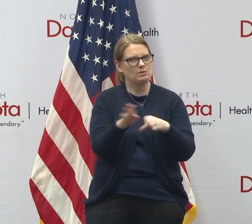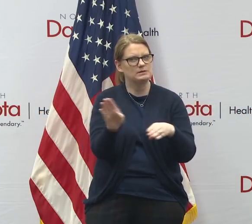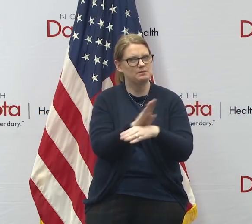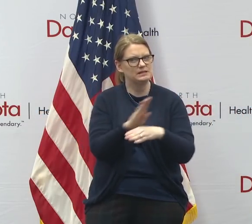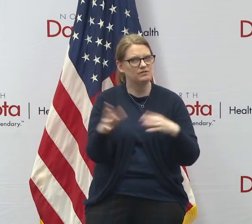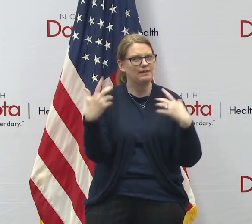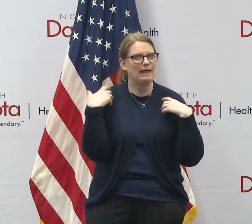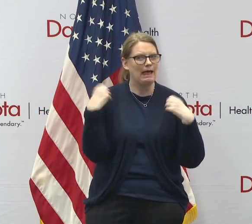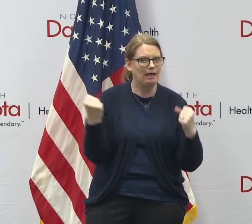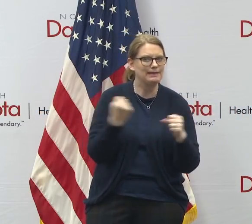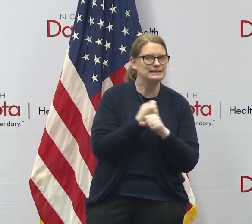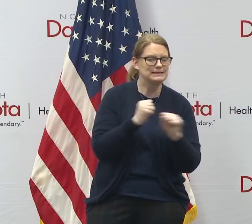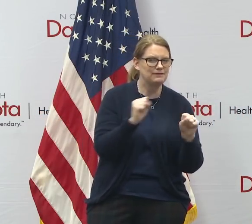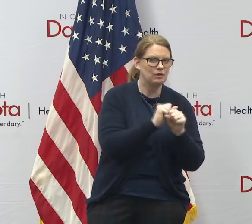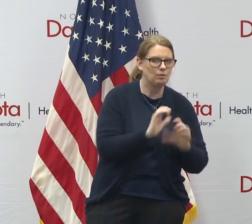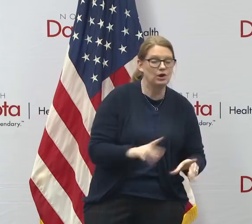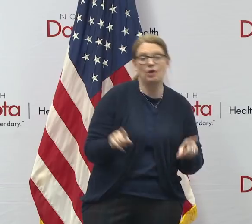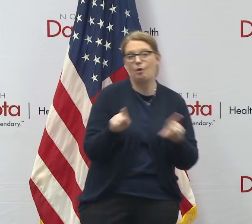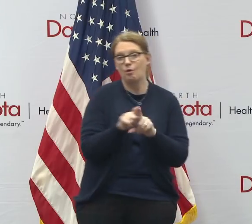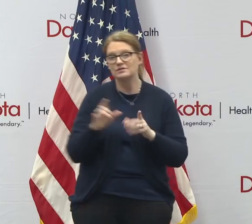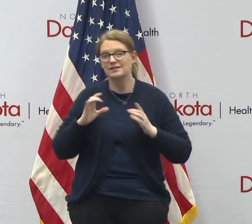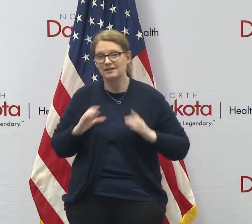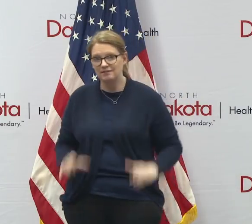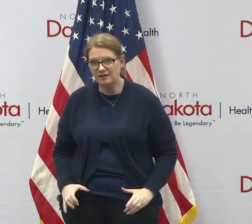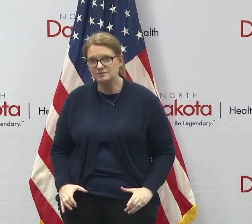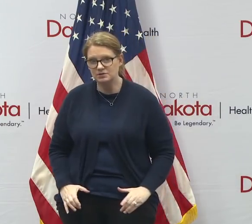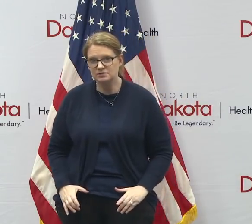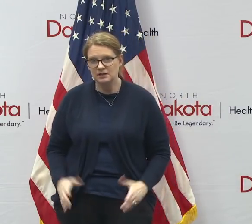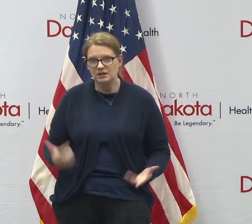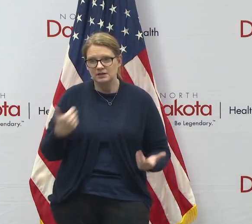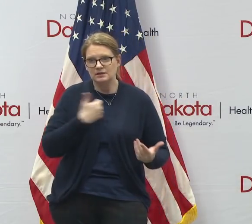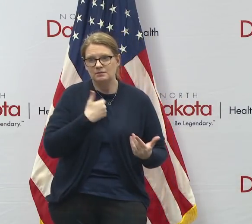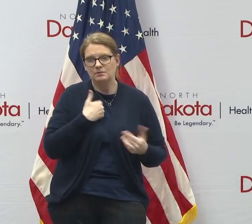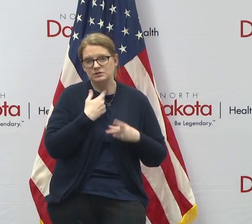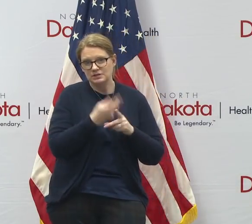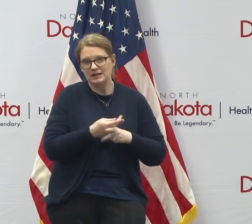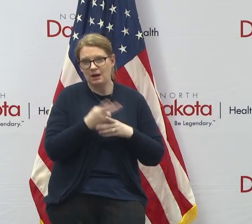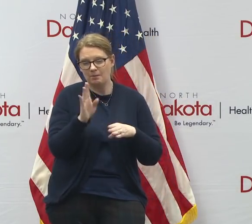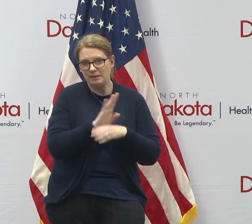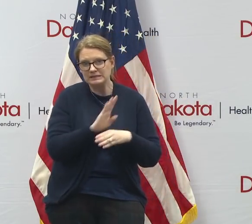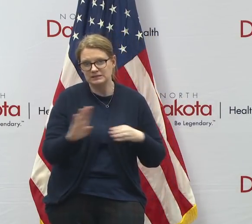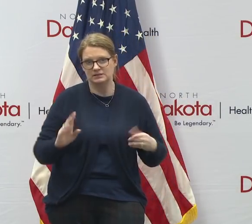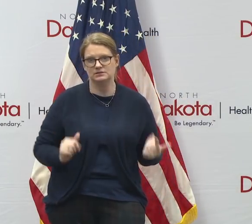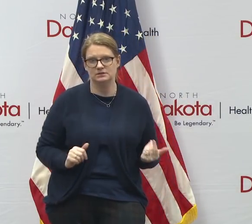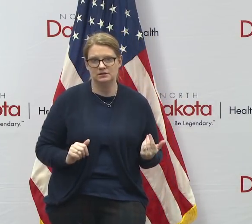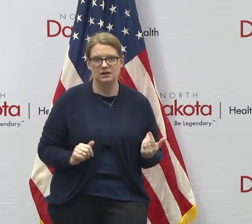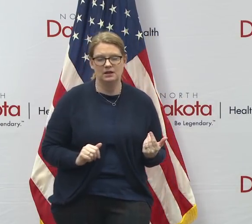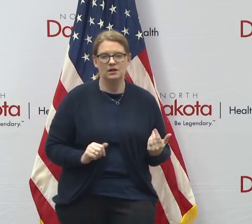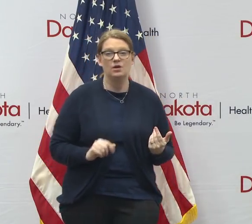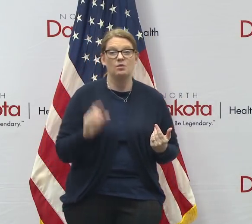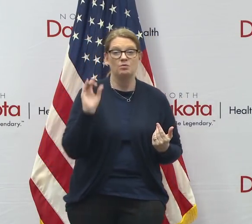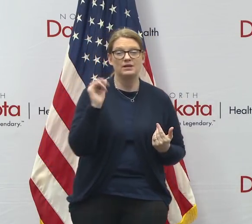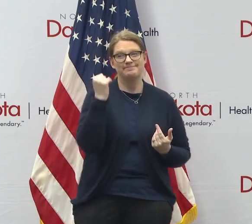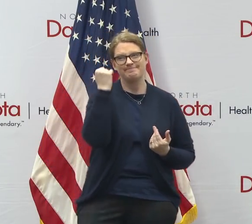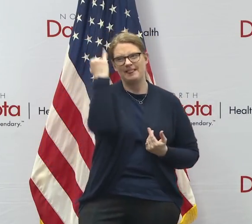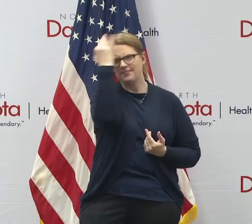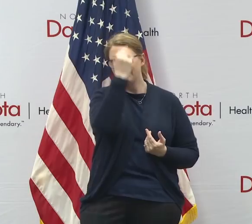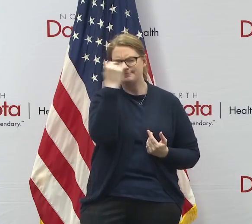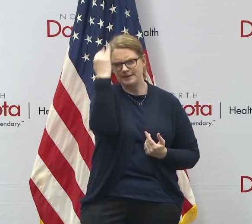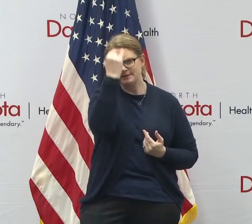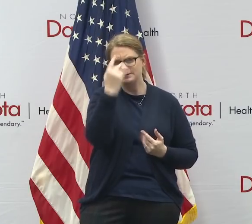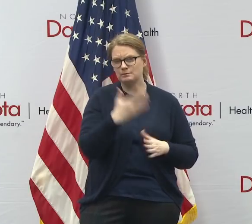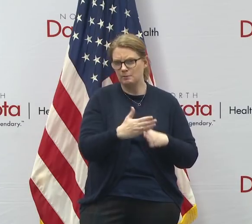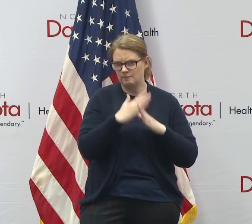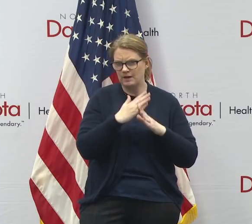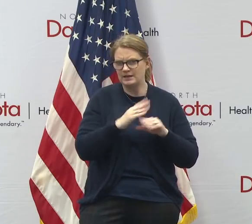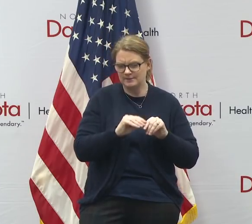of the workers and the customers in the personal care business. So with these factors in mind, and to further prevent and slow the